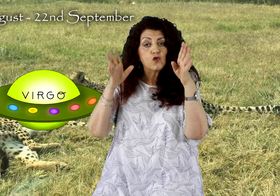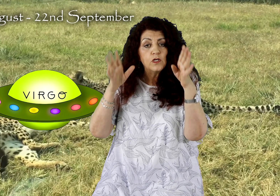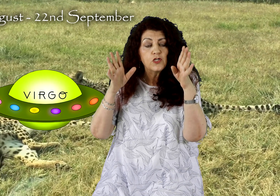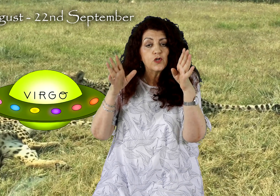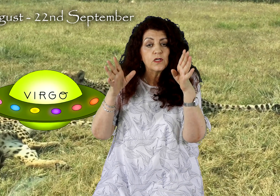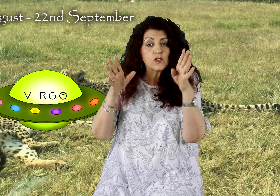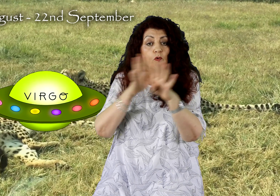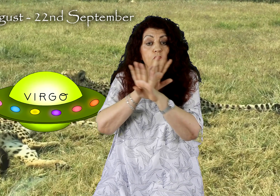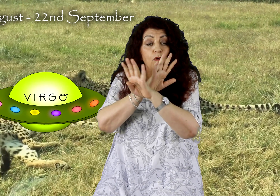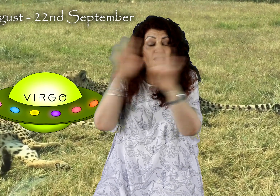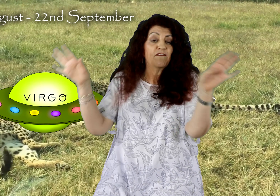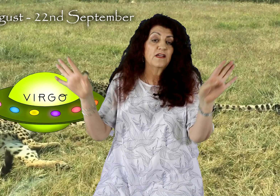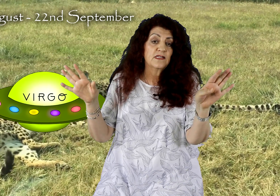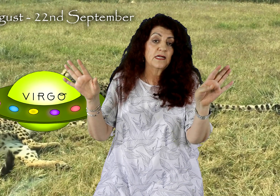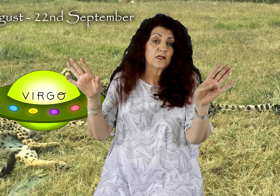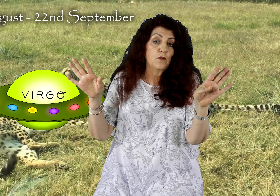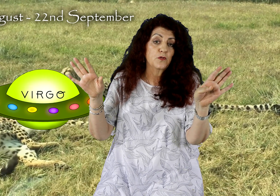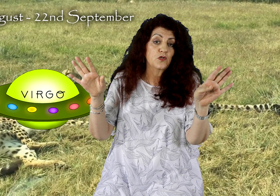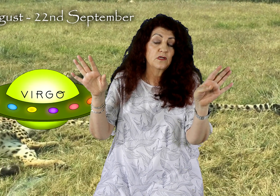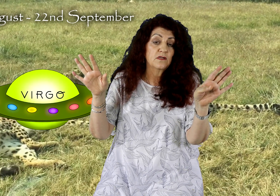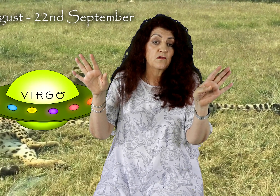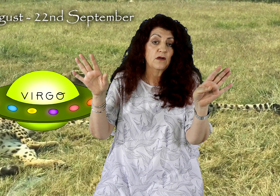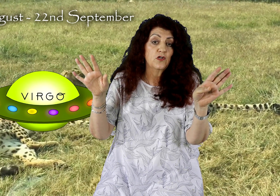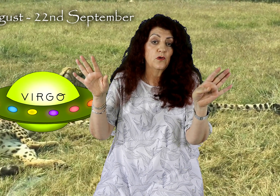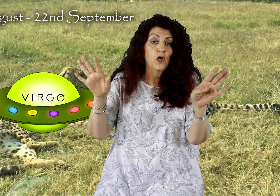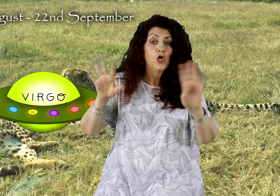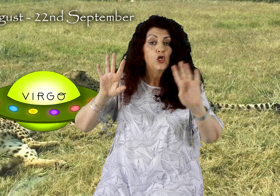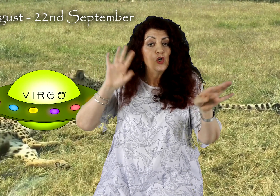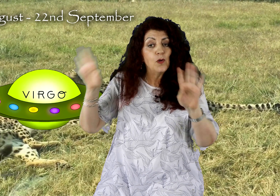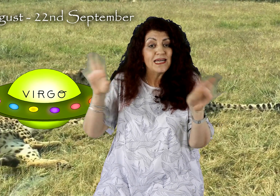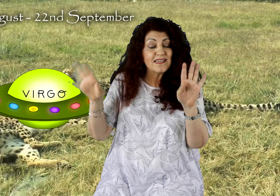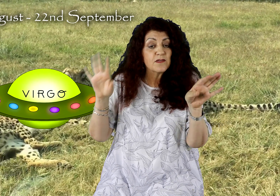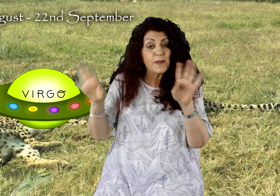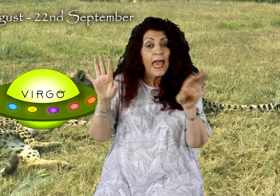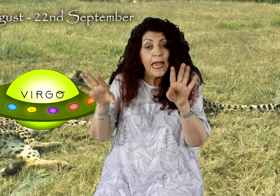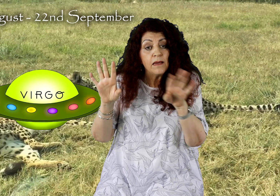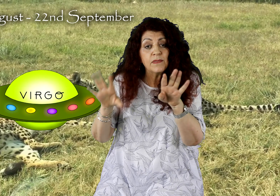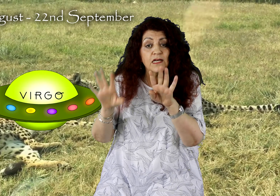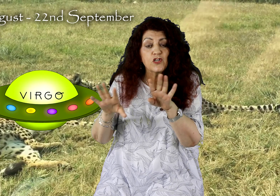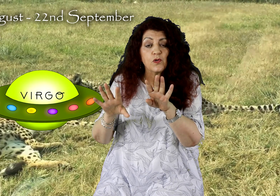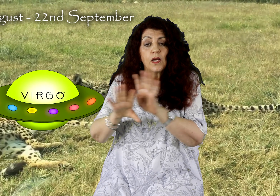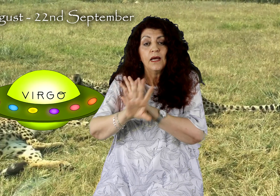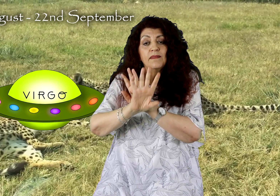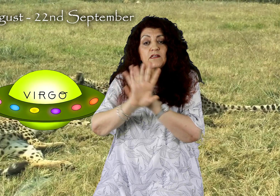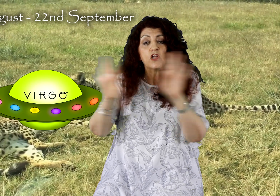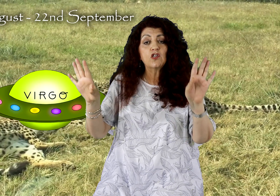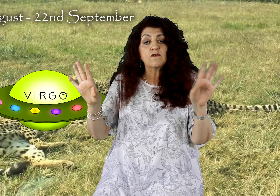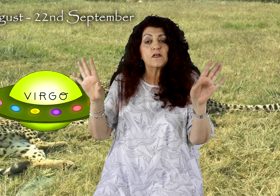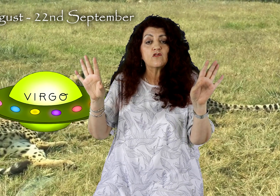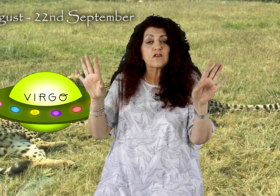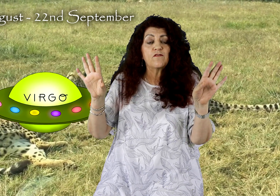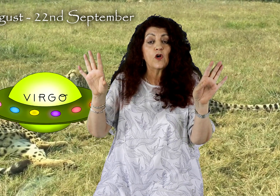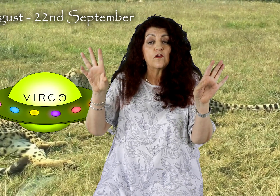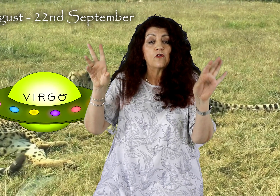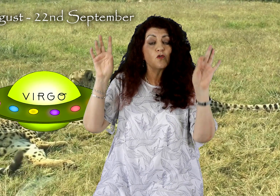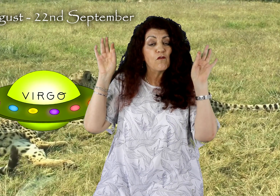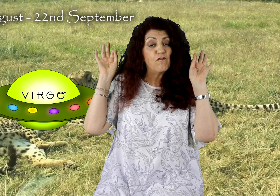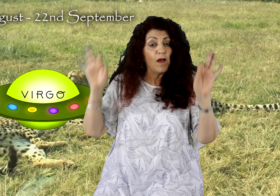truly tune into all the really fascinating opportunities around you. New ideas are being aimed at you. There's loads of interest focused on your